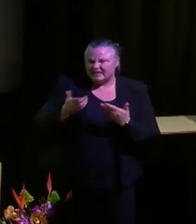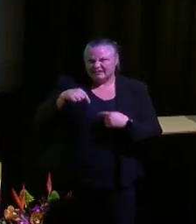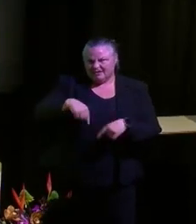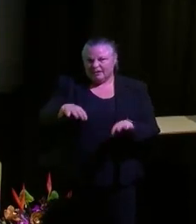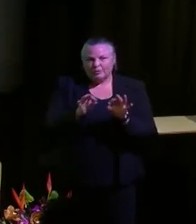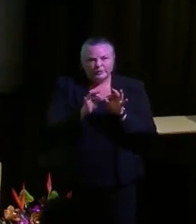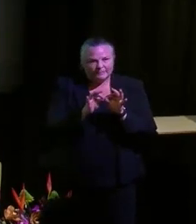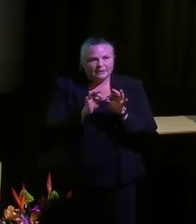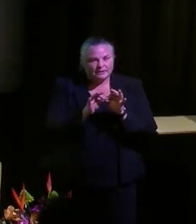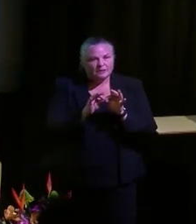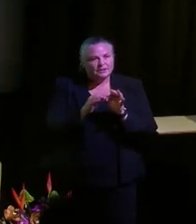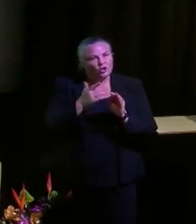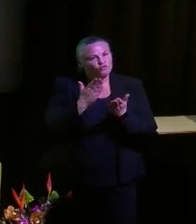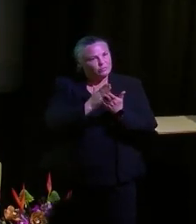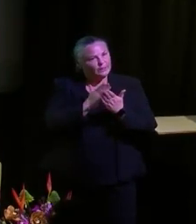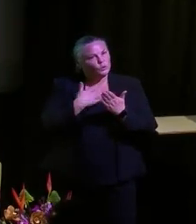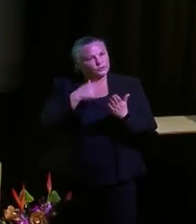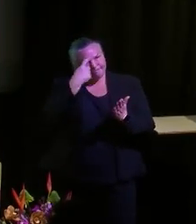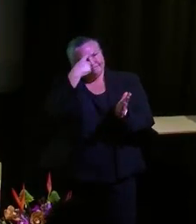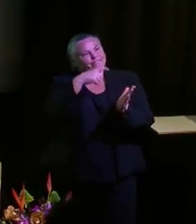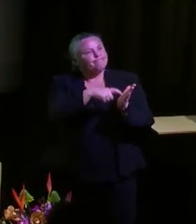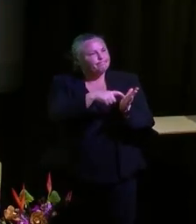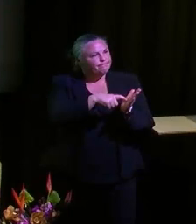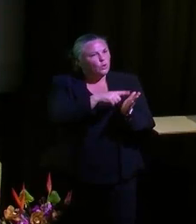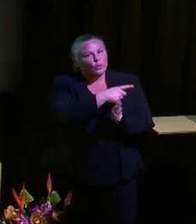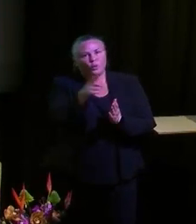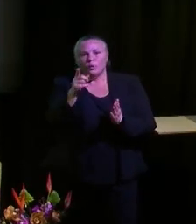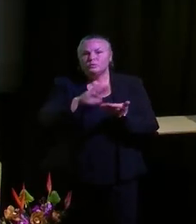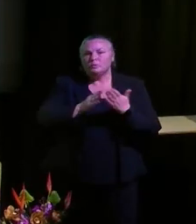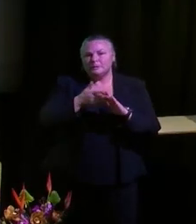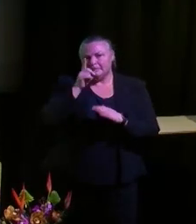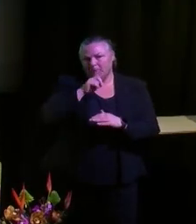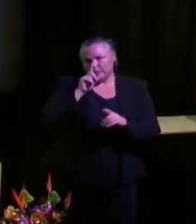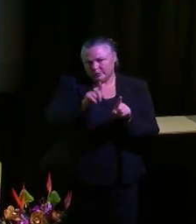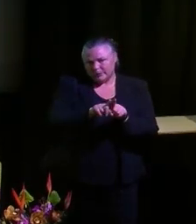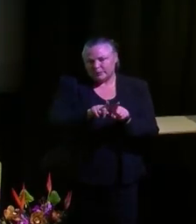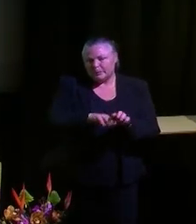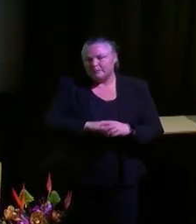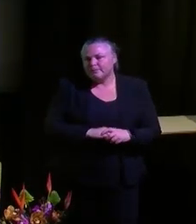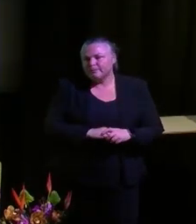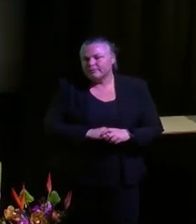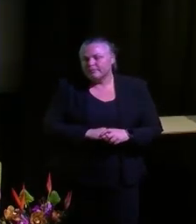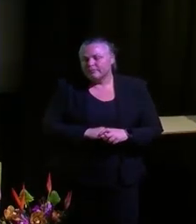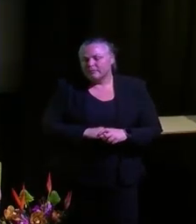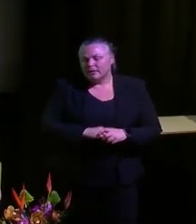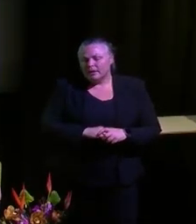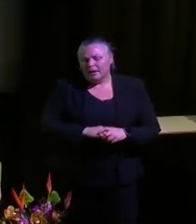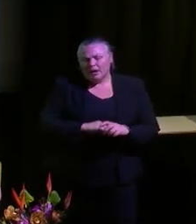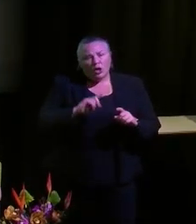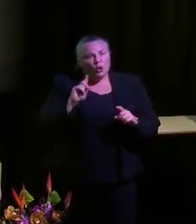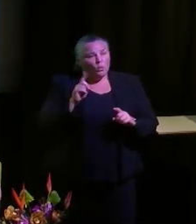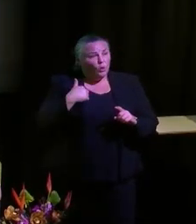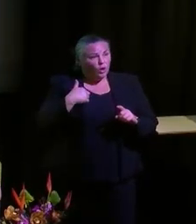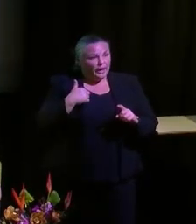also, acknowledging all of those kind of community members. Mm-hmm. In terms of materials, these